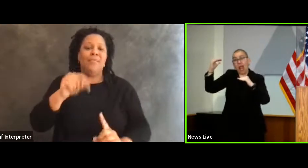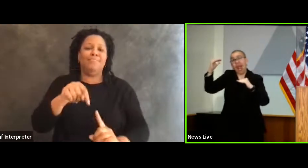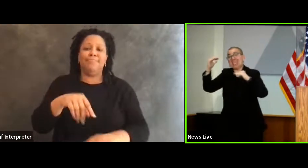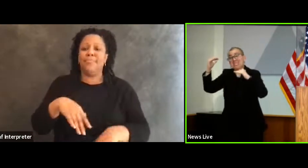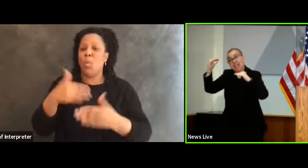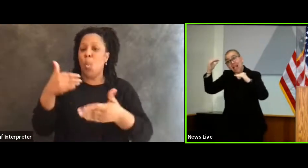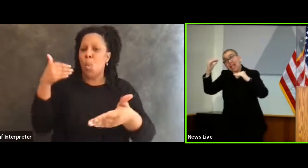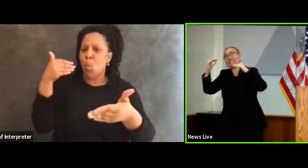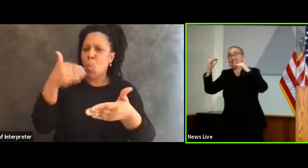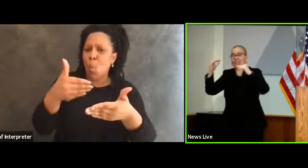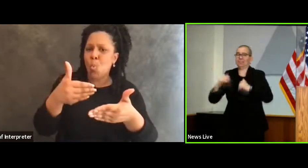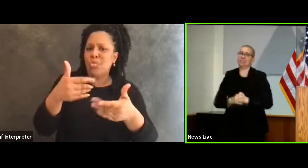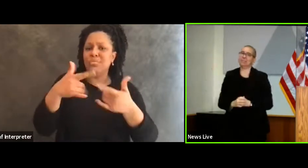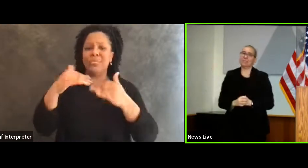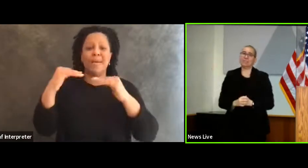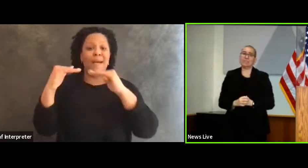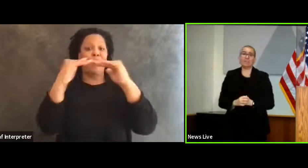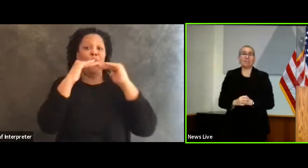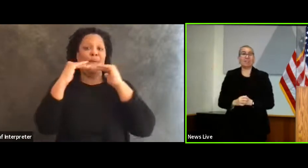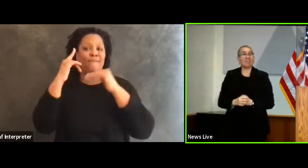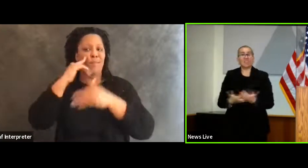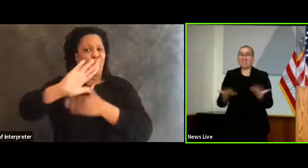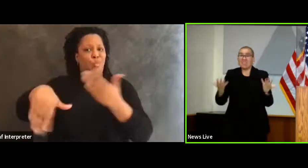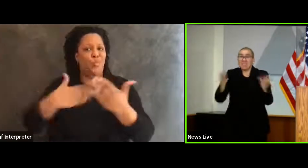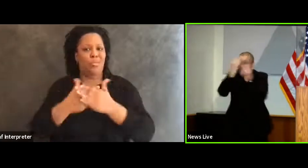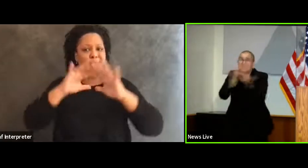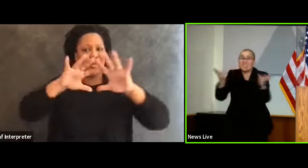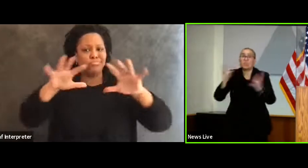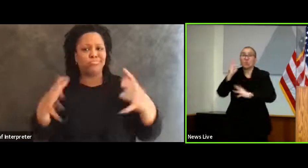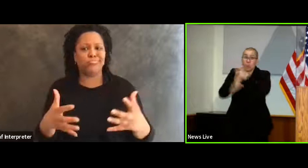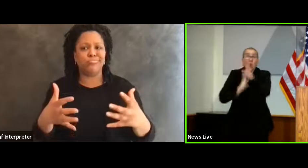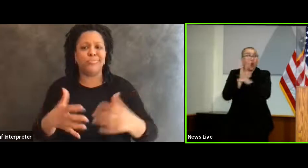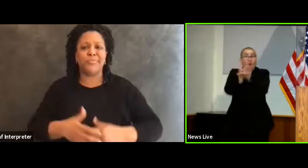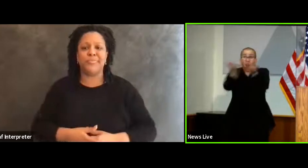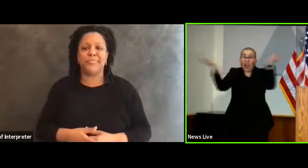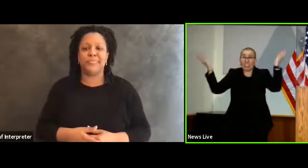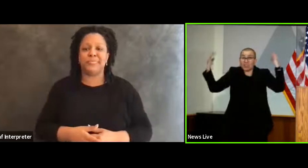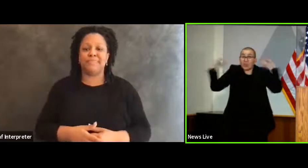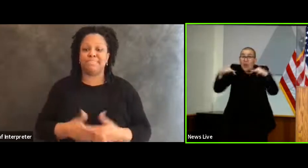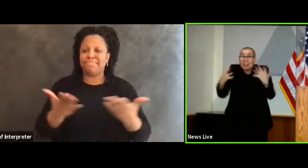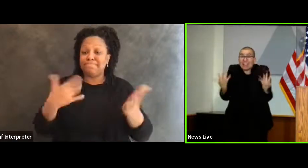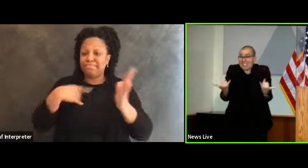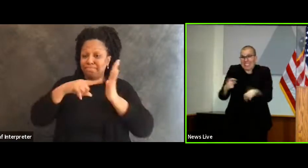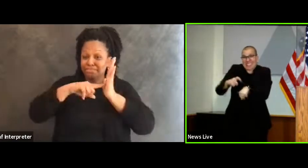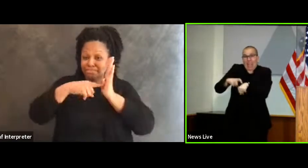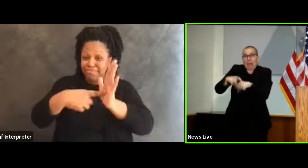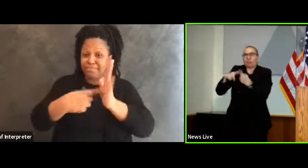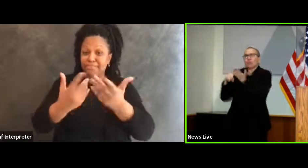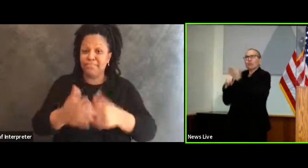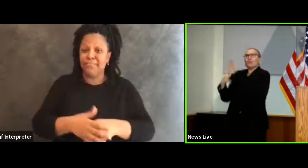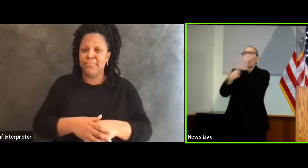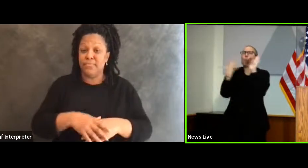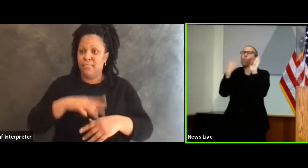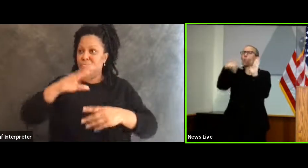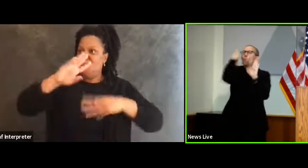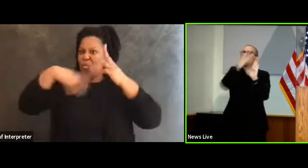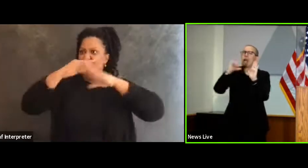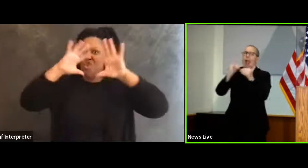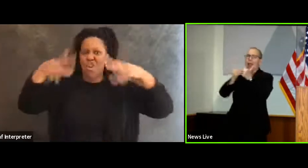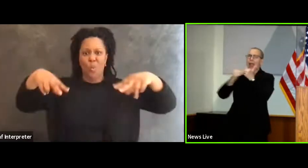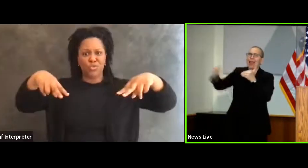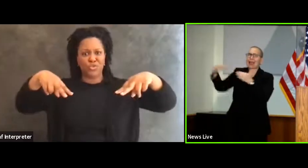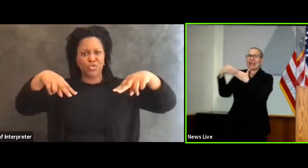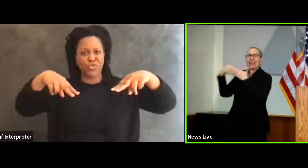Again, the world is watching. This is a time when Minnesota can lead and model for other states how to come together to